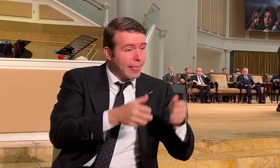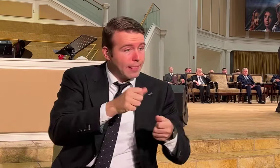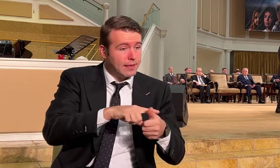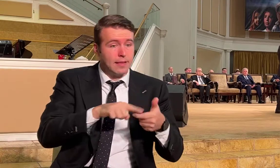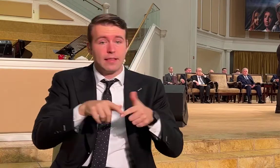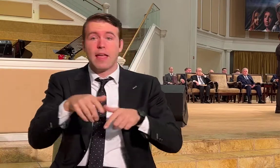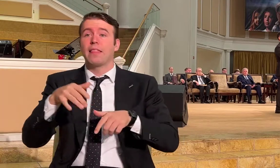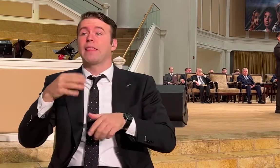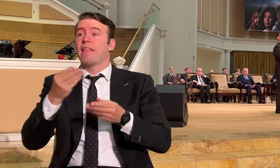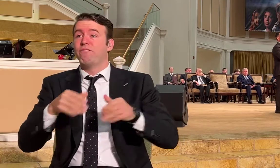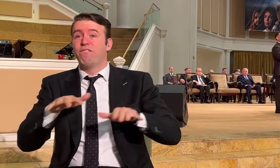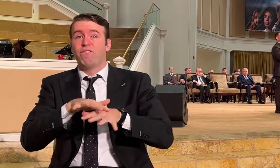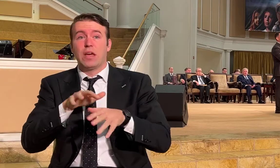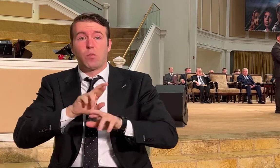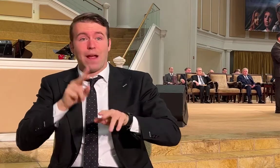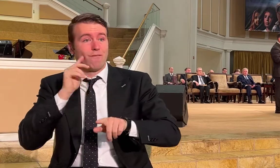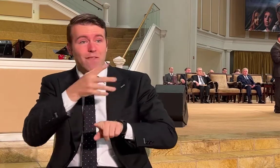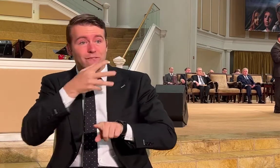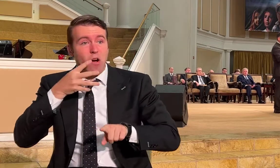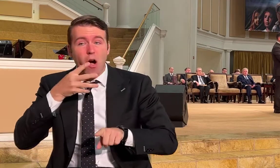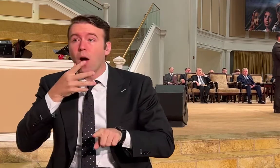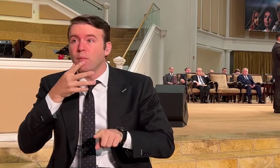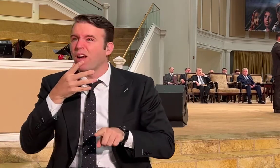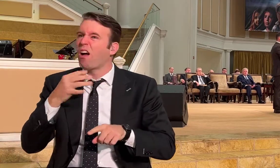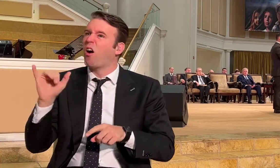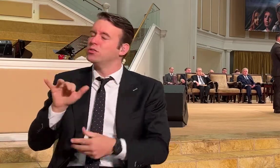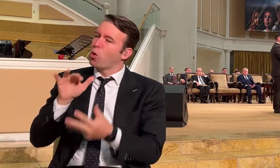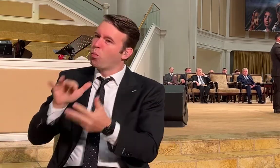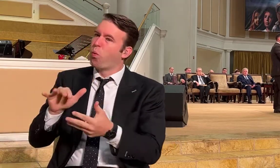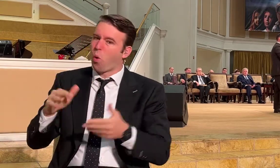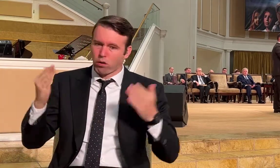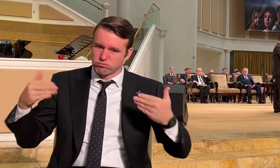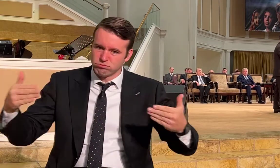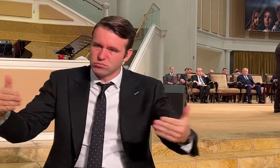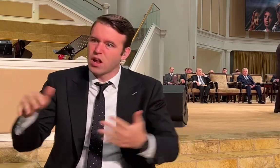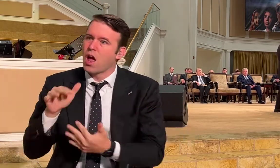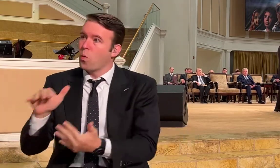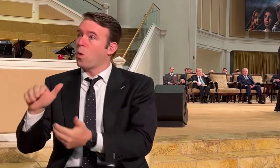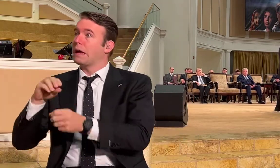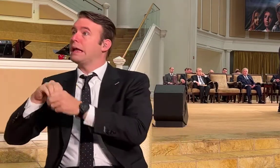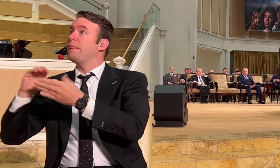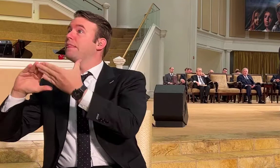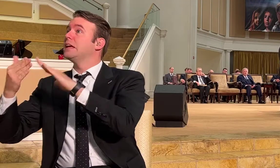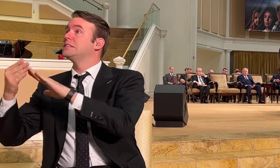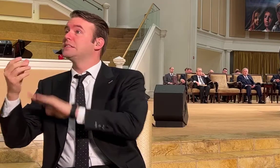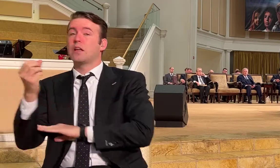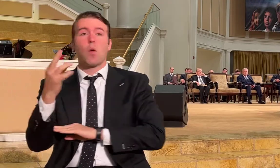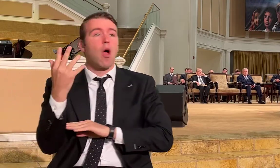Some wars were fought in cities, and some wars were fought in the